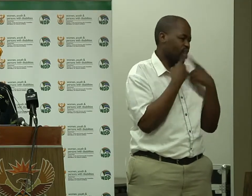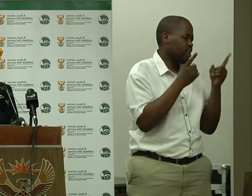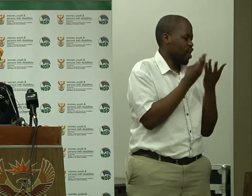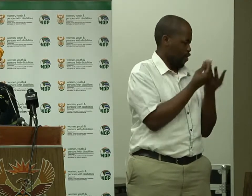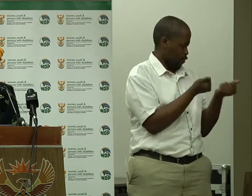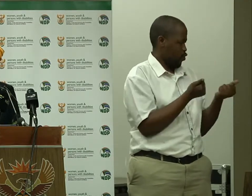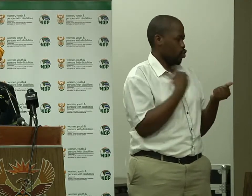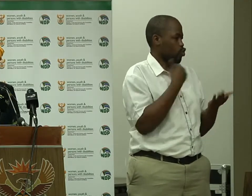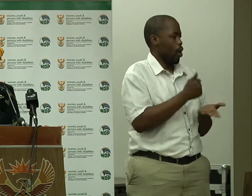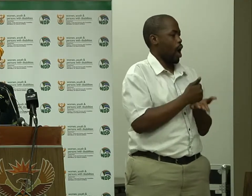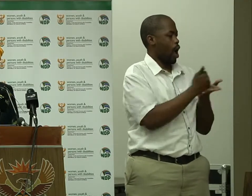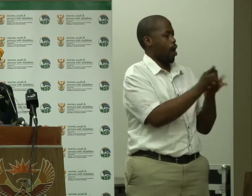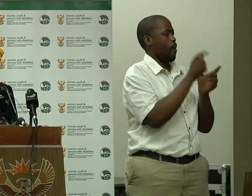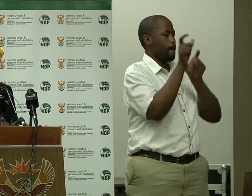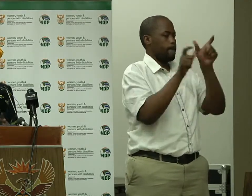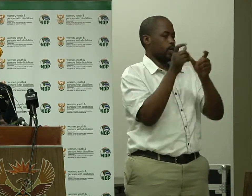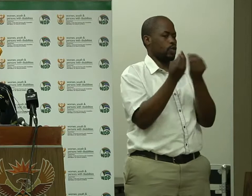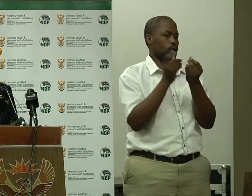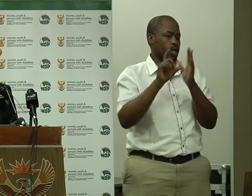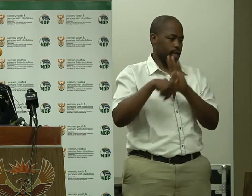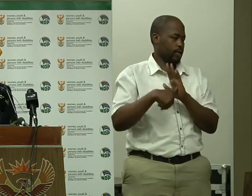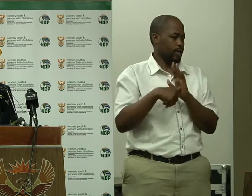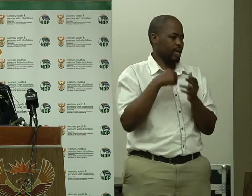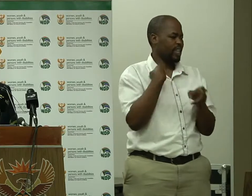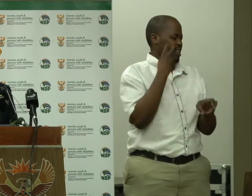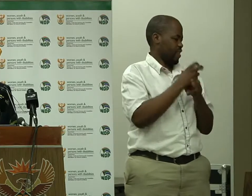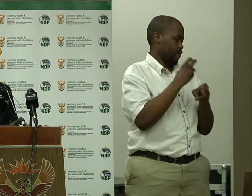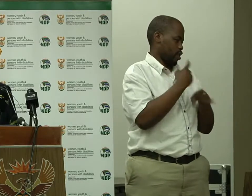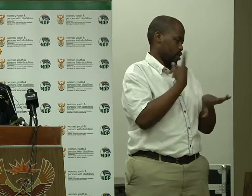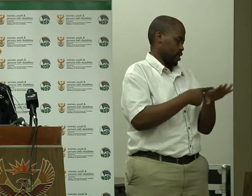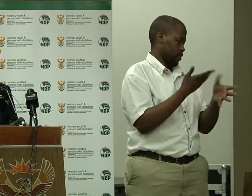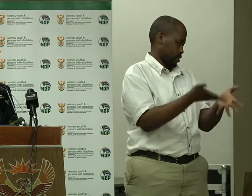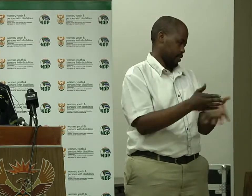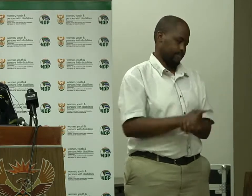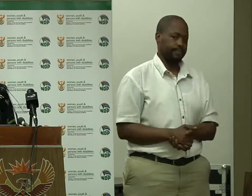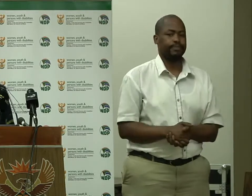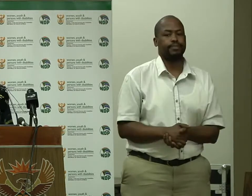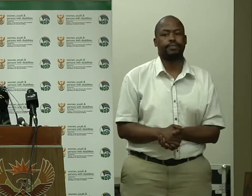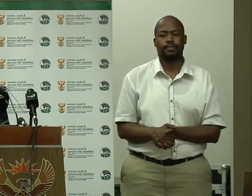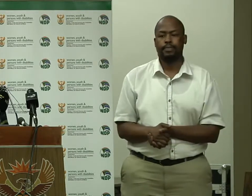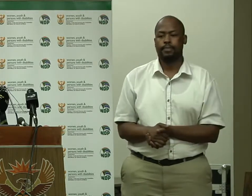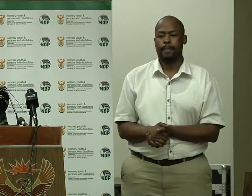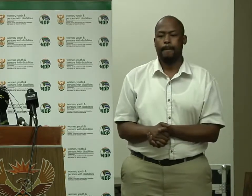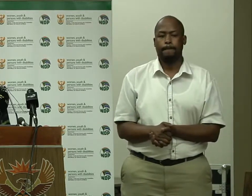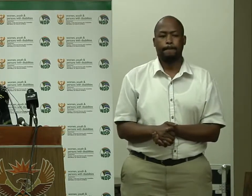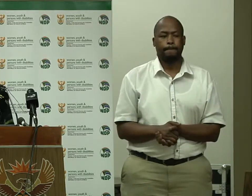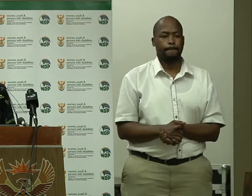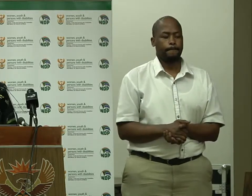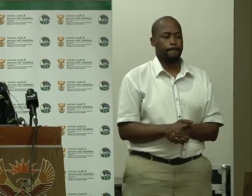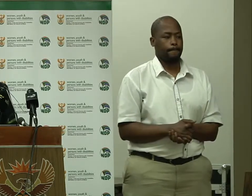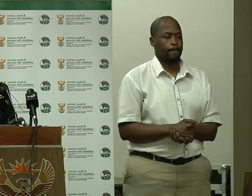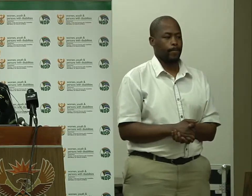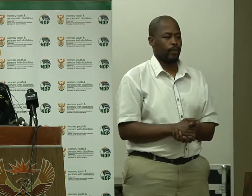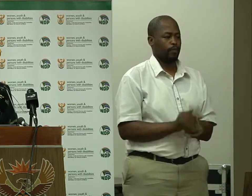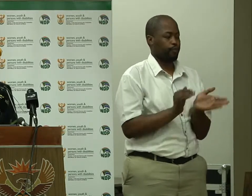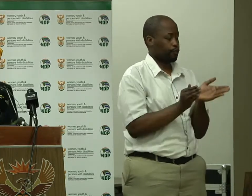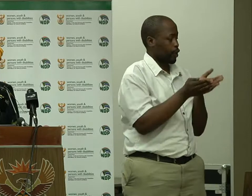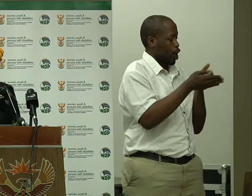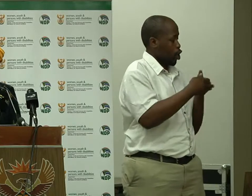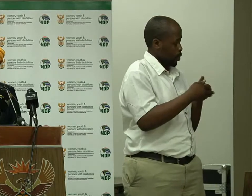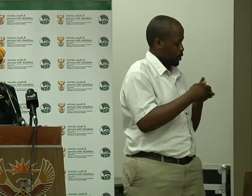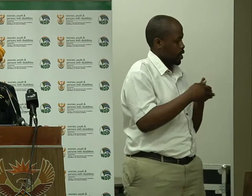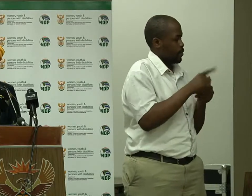persons with disabilities during this difficult time. The lockdown had cut